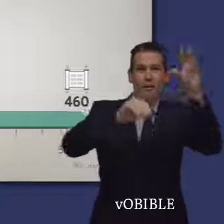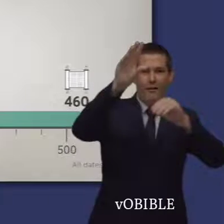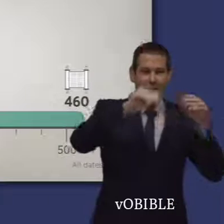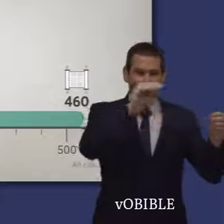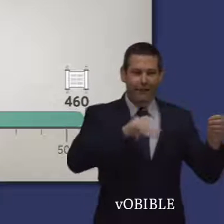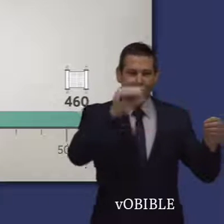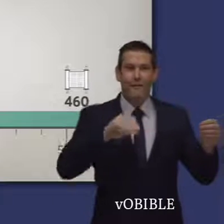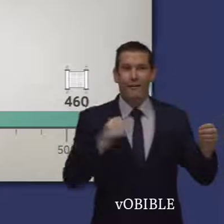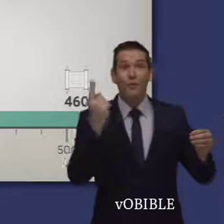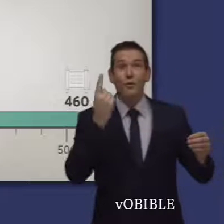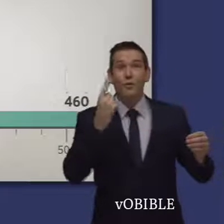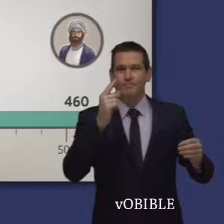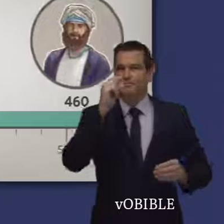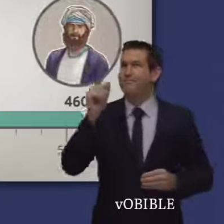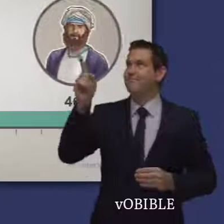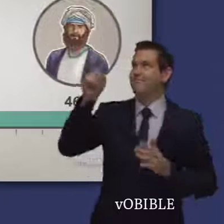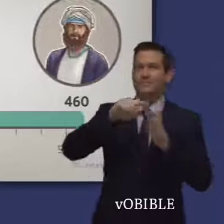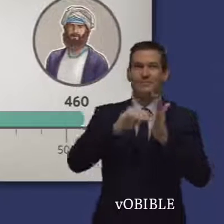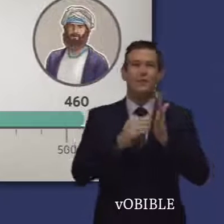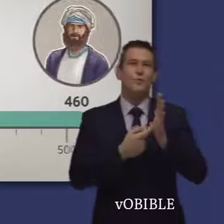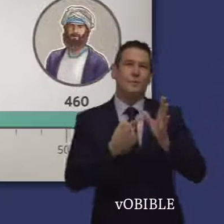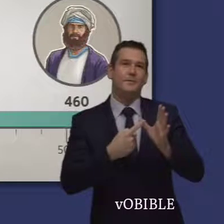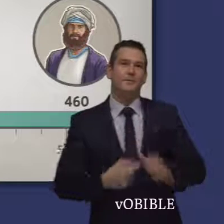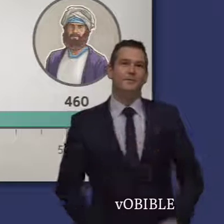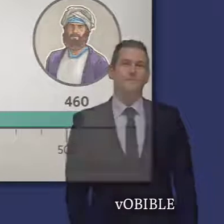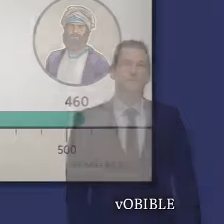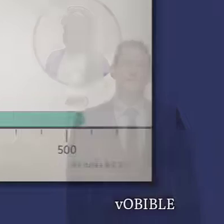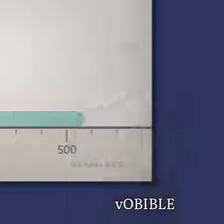from Babylonian exile, apparently by the scribe Ezra.